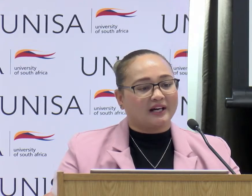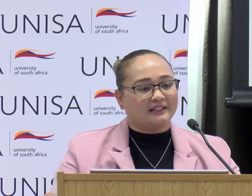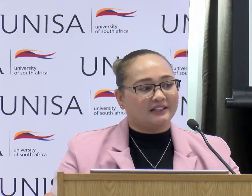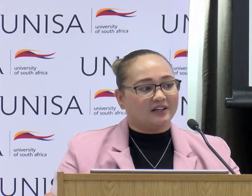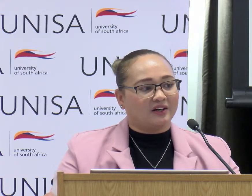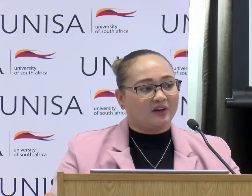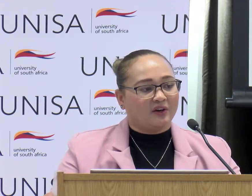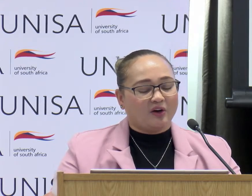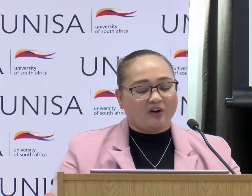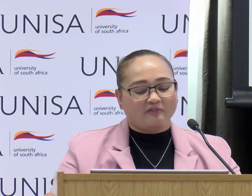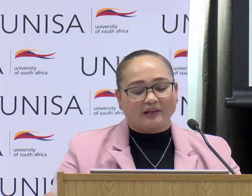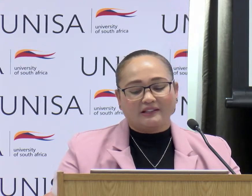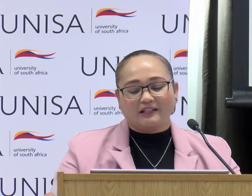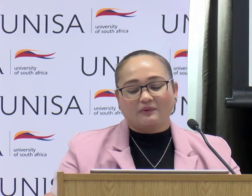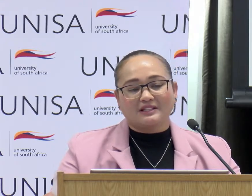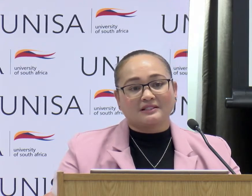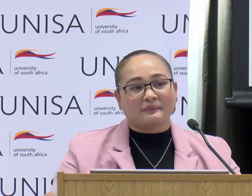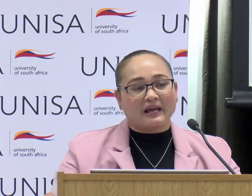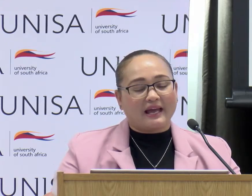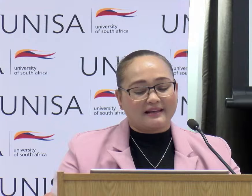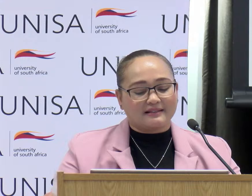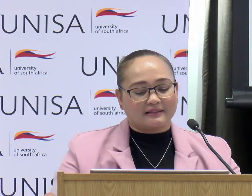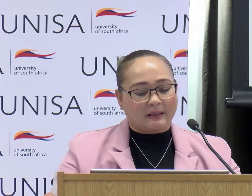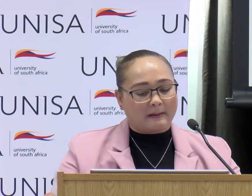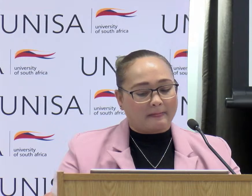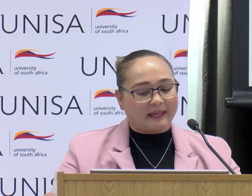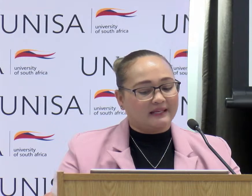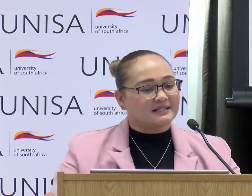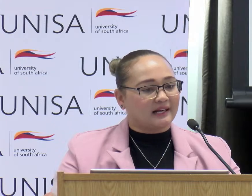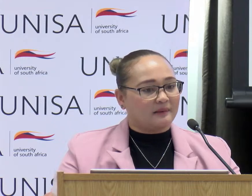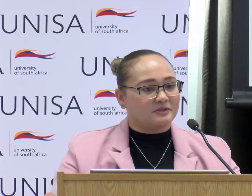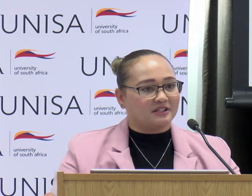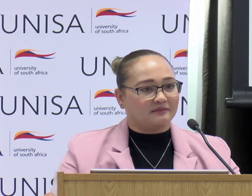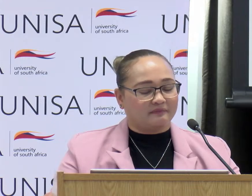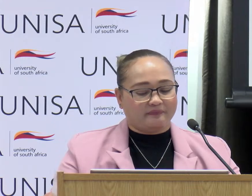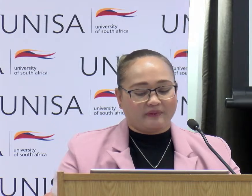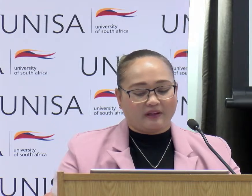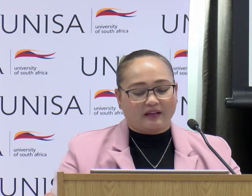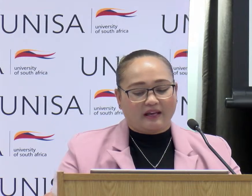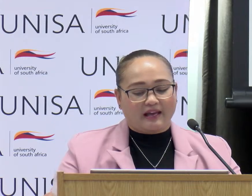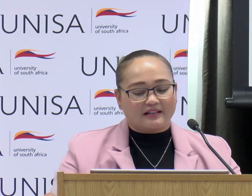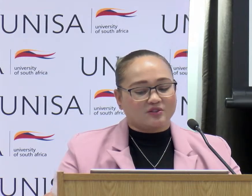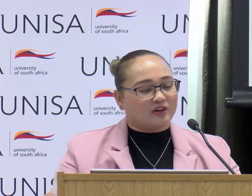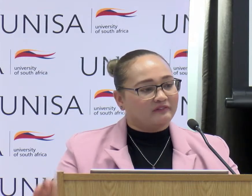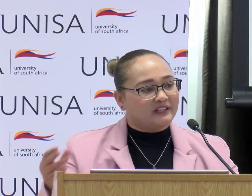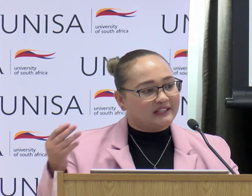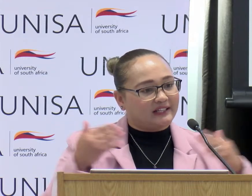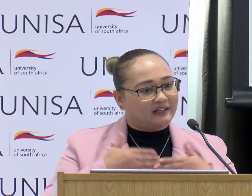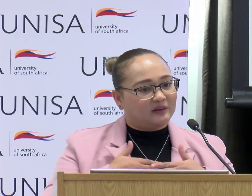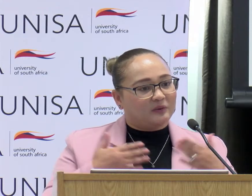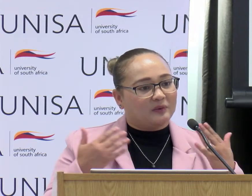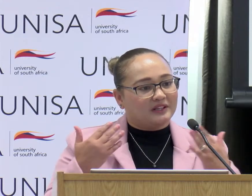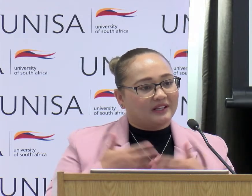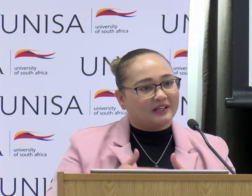on to the idea of multilingualism as a disruption, as conflicting with the learning